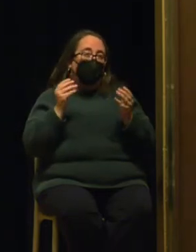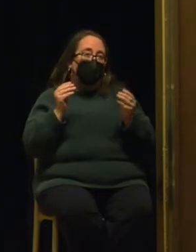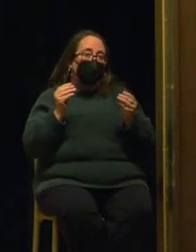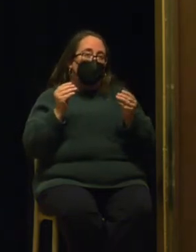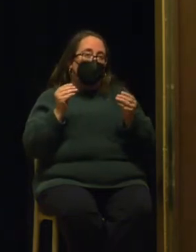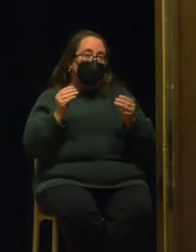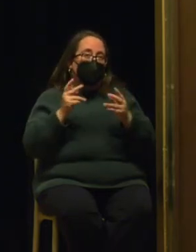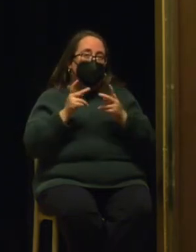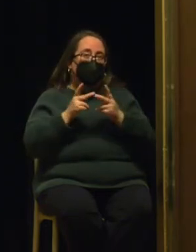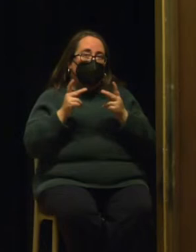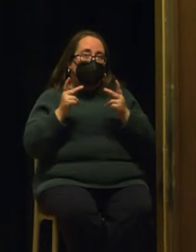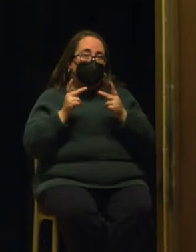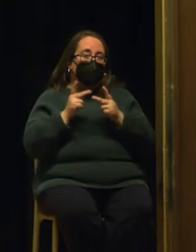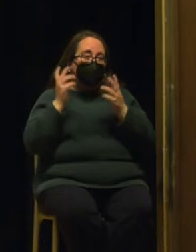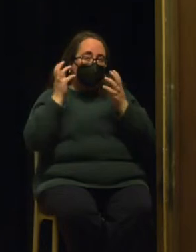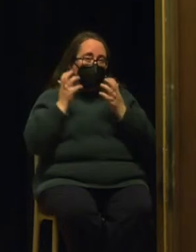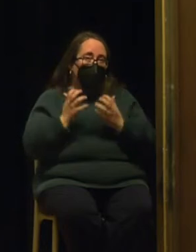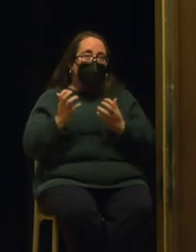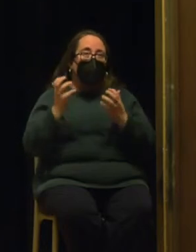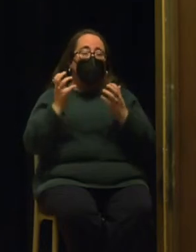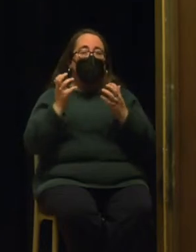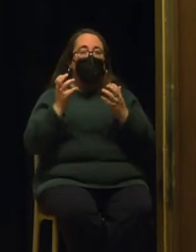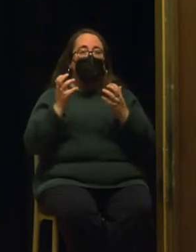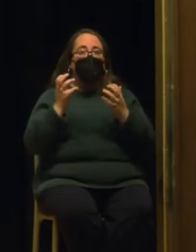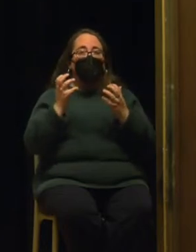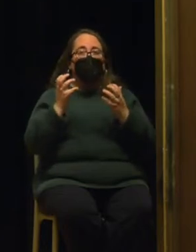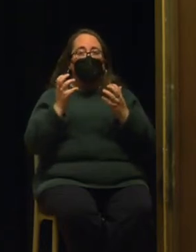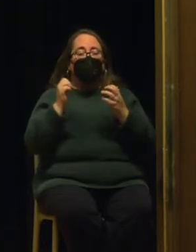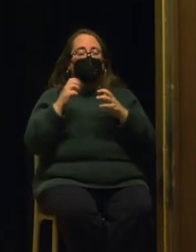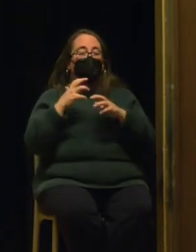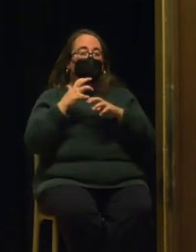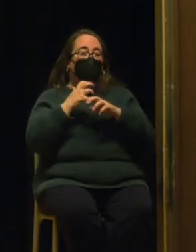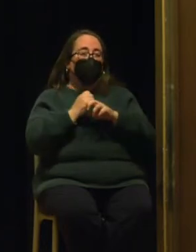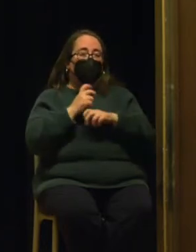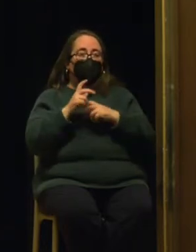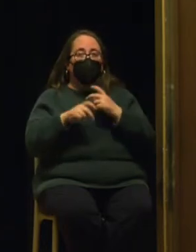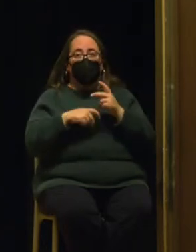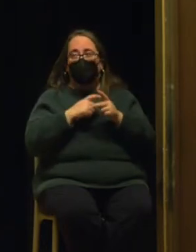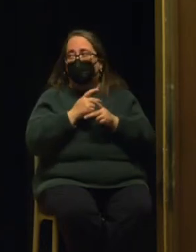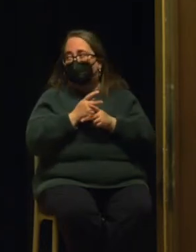marketplace and audience? You know, can you get the kind of